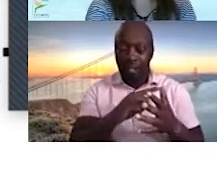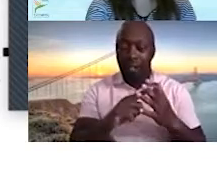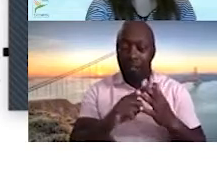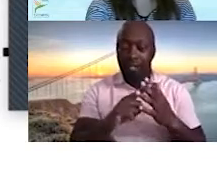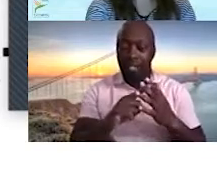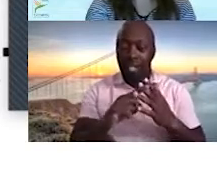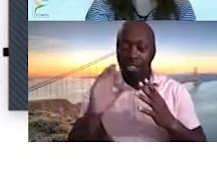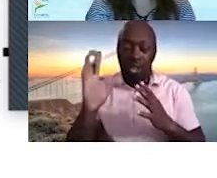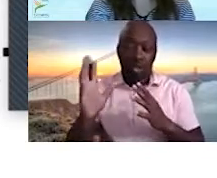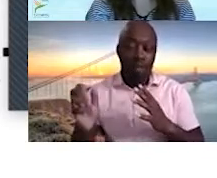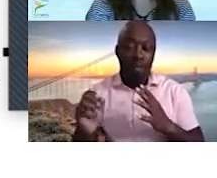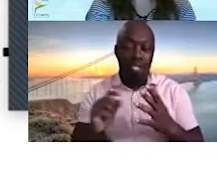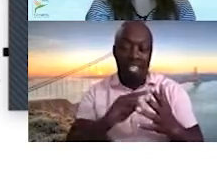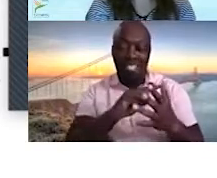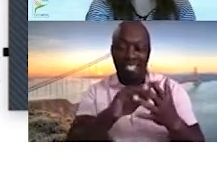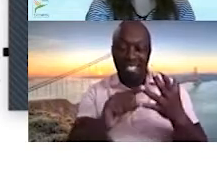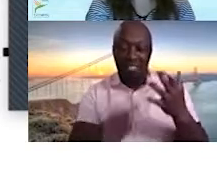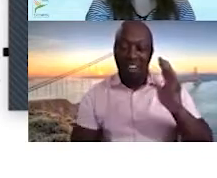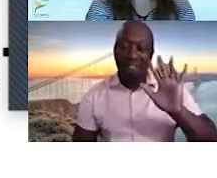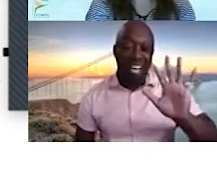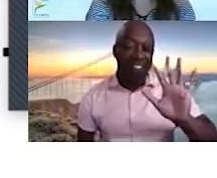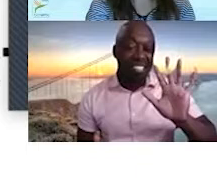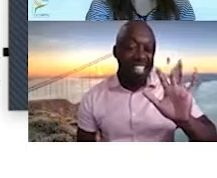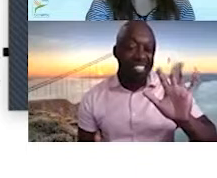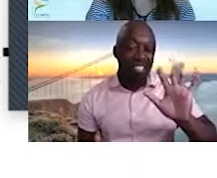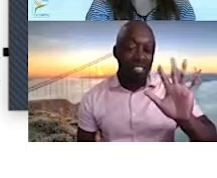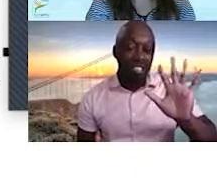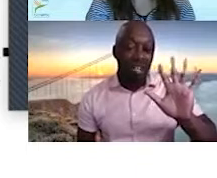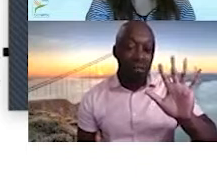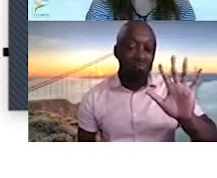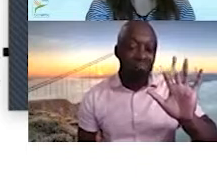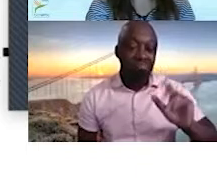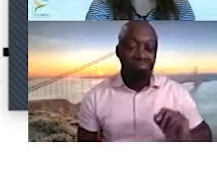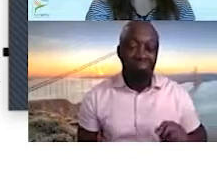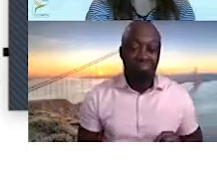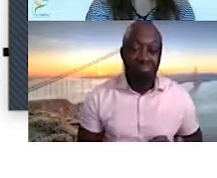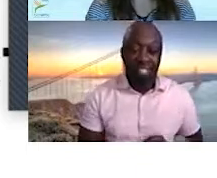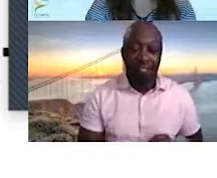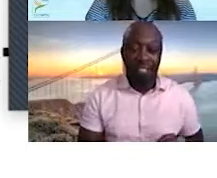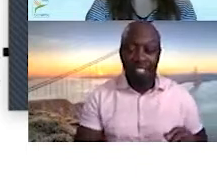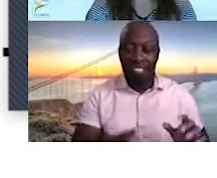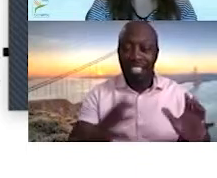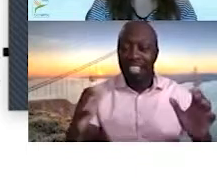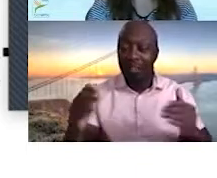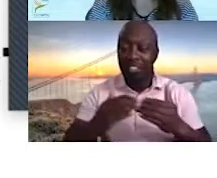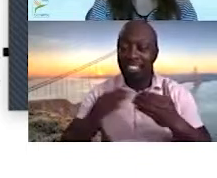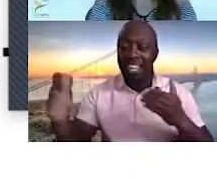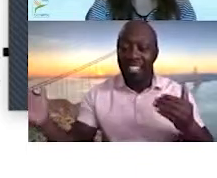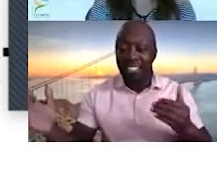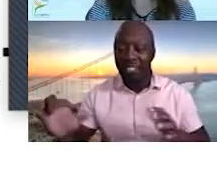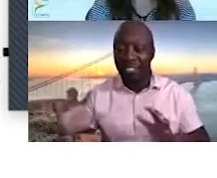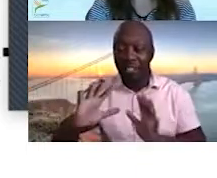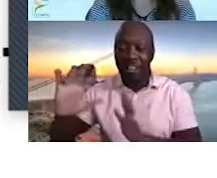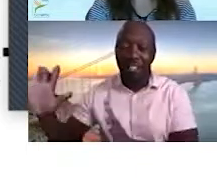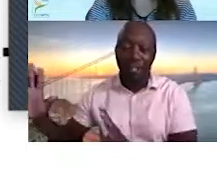remember, I'll show you a few signs. It's around 5 signs you need to know. And obviously sign language is